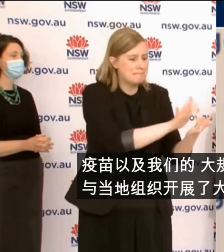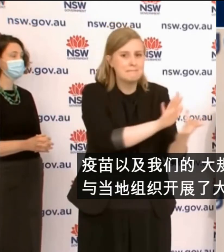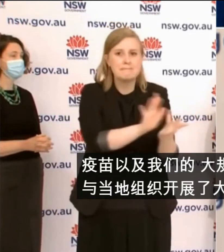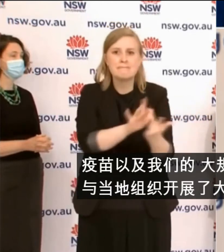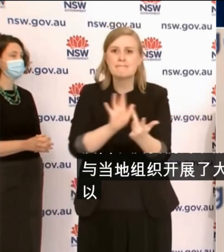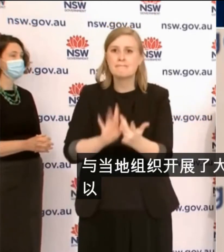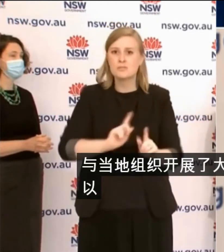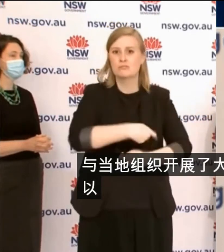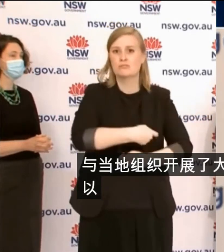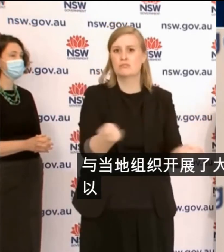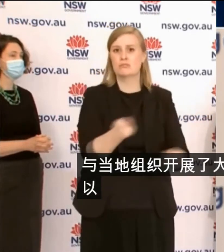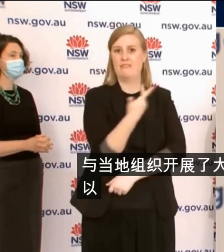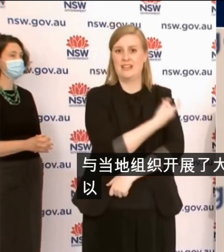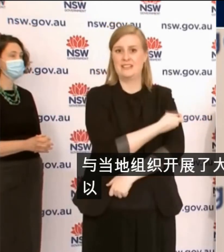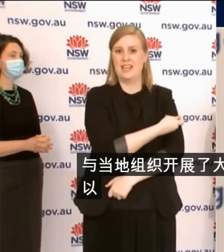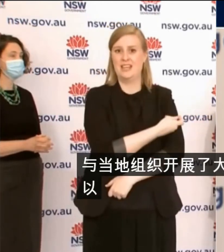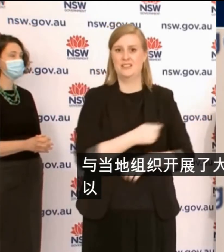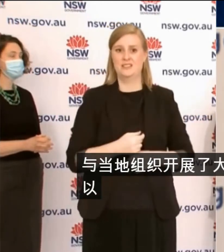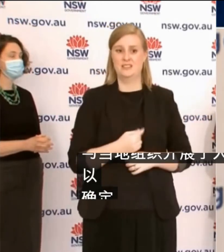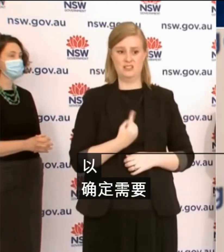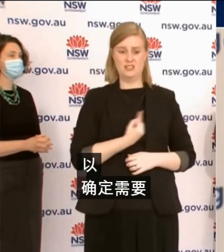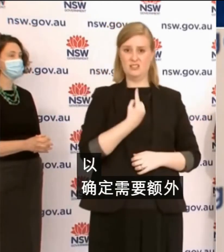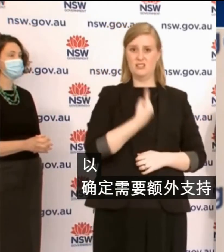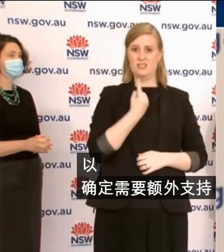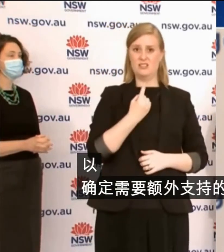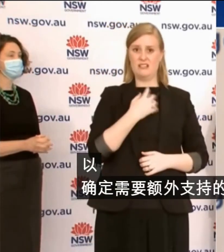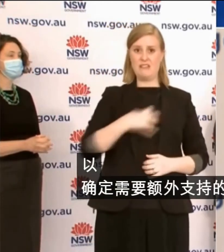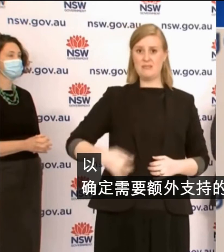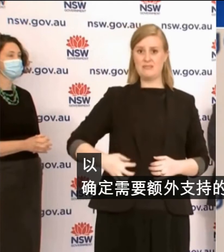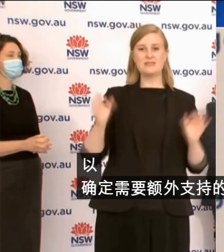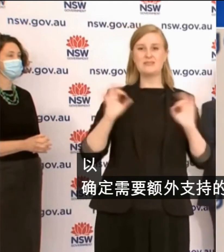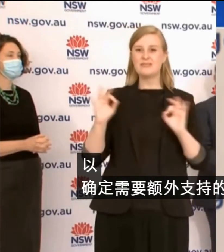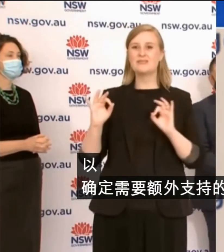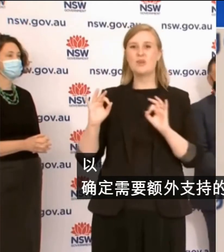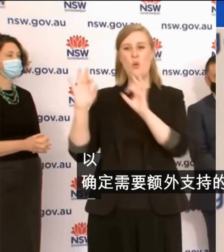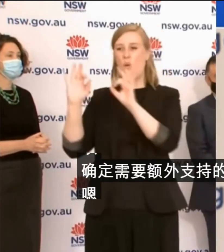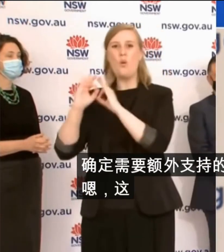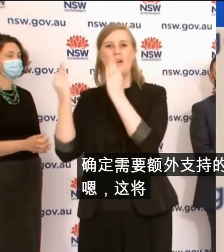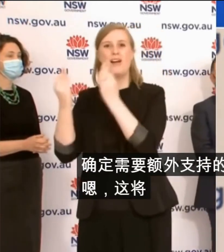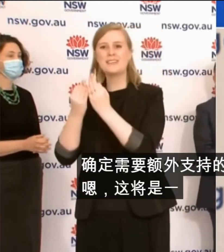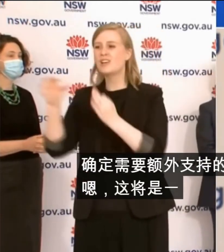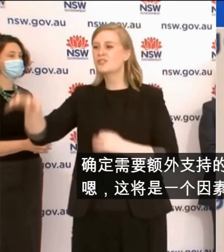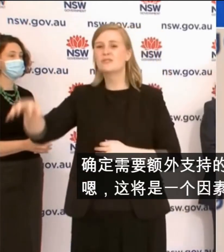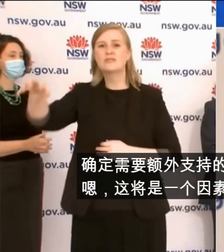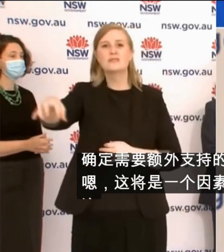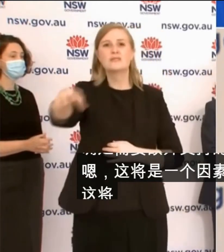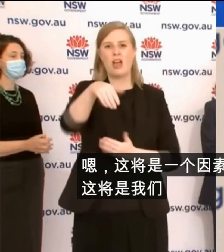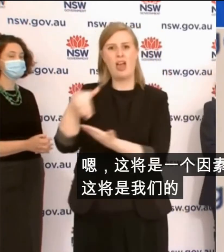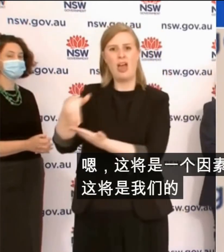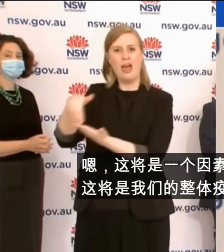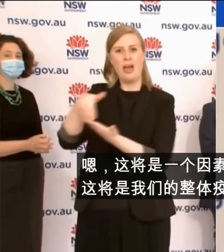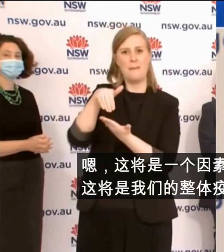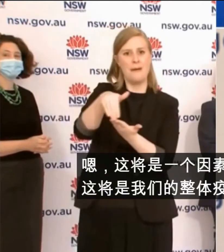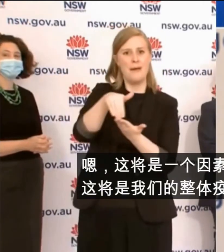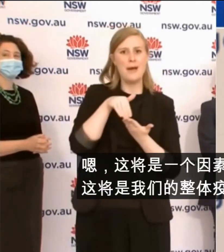work with local organisations to identify communities that need extra support, and that's going to be a factor. So it's going to be